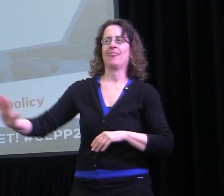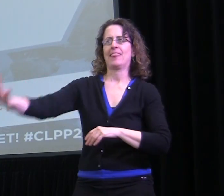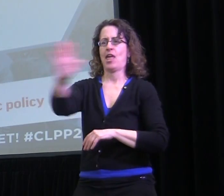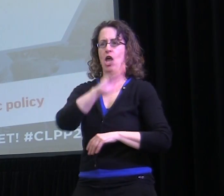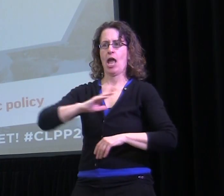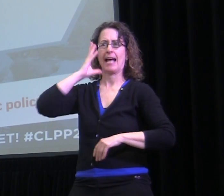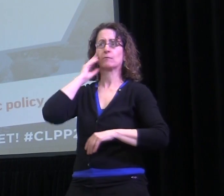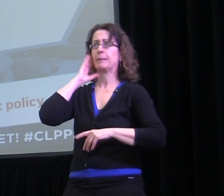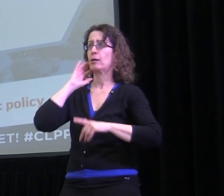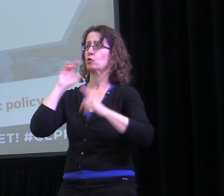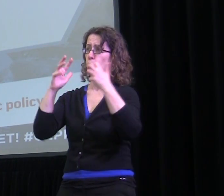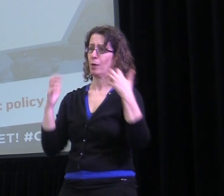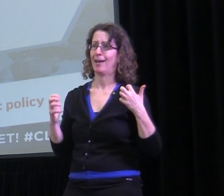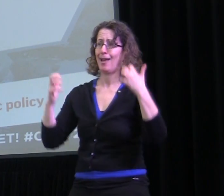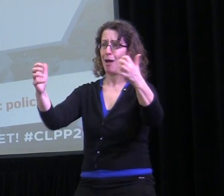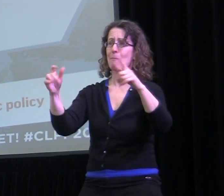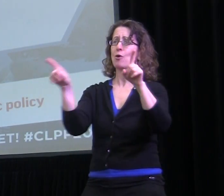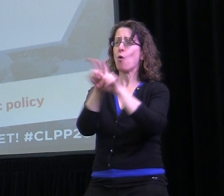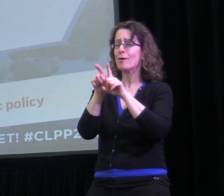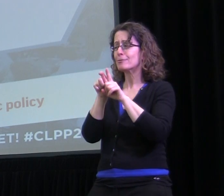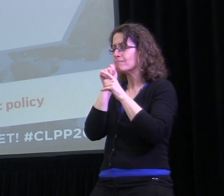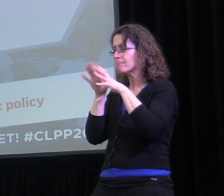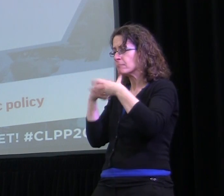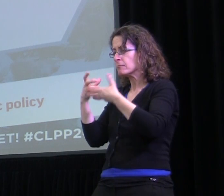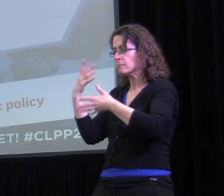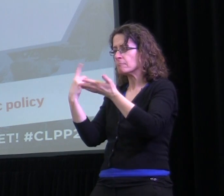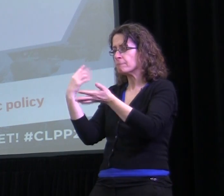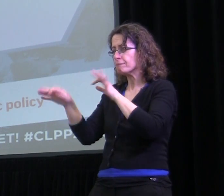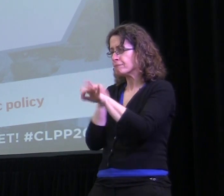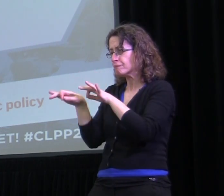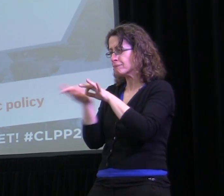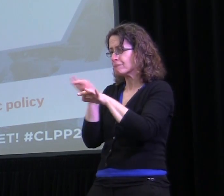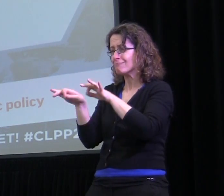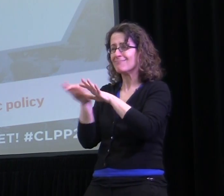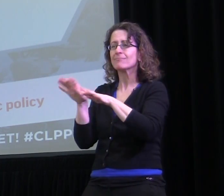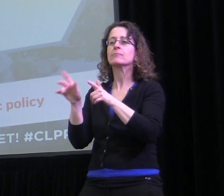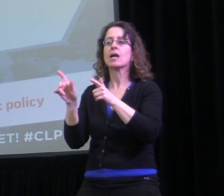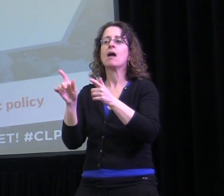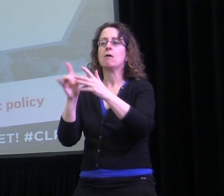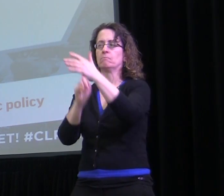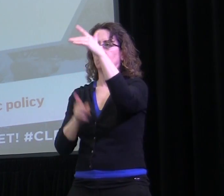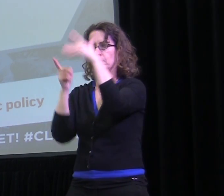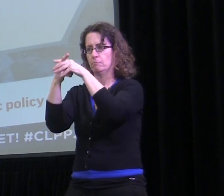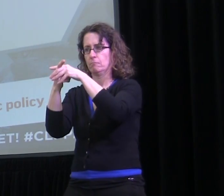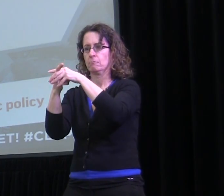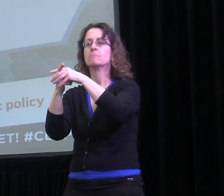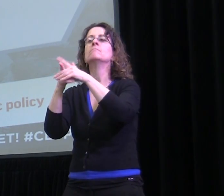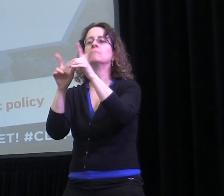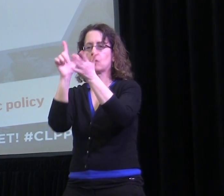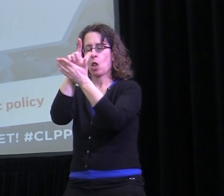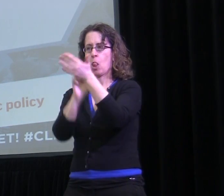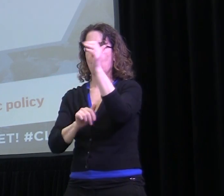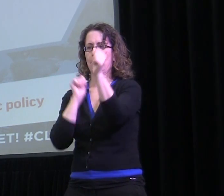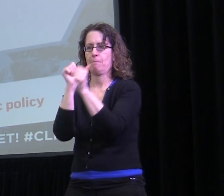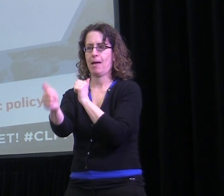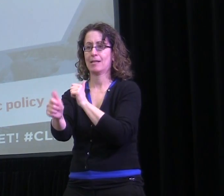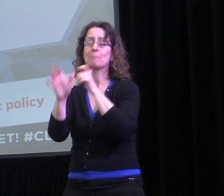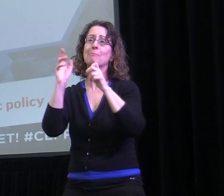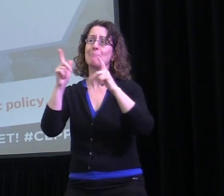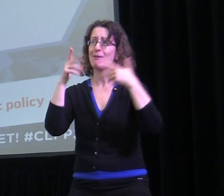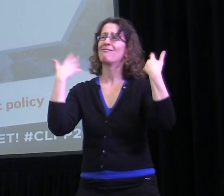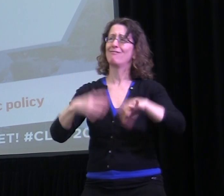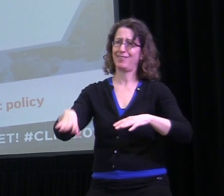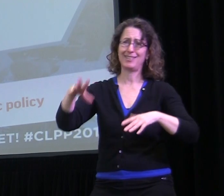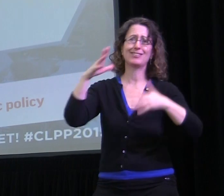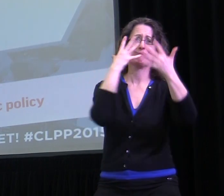back. Incarcerated and previously incarcerated people are what made the difference. Last year was the first time